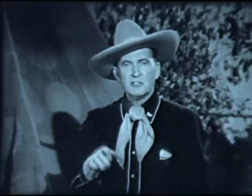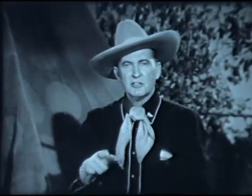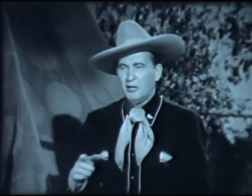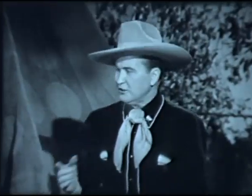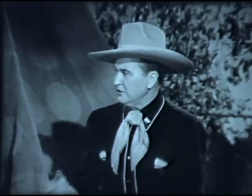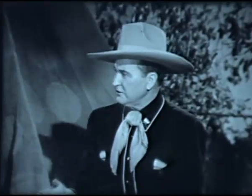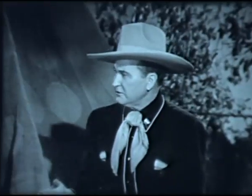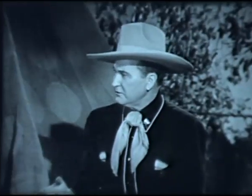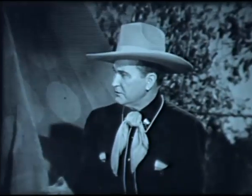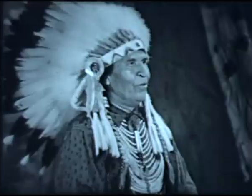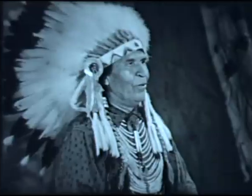the daughter.